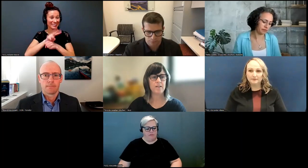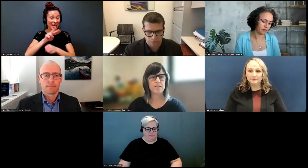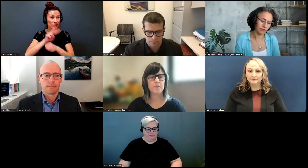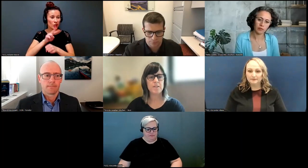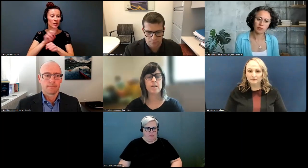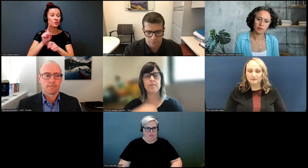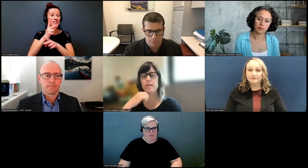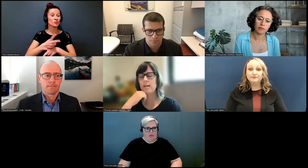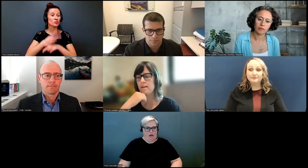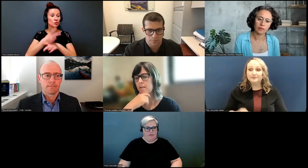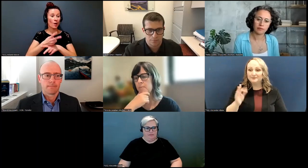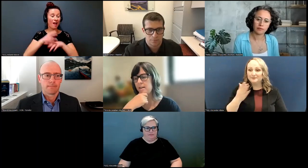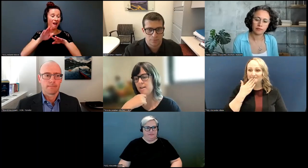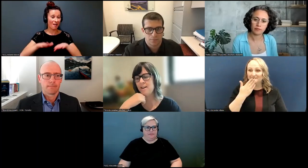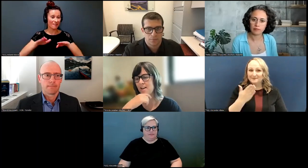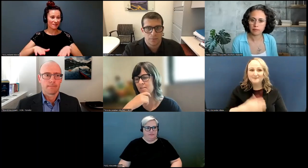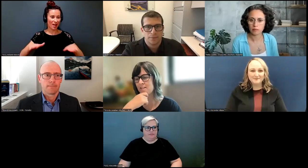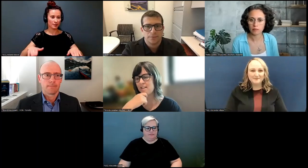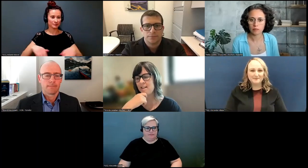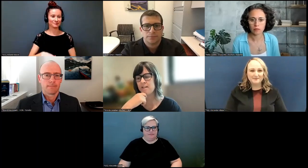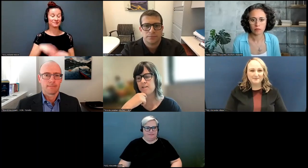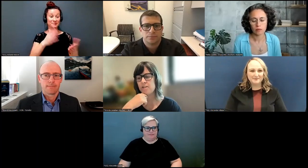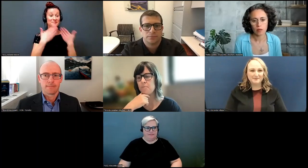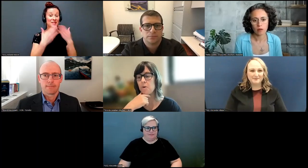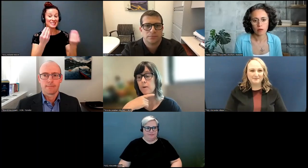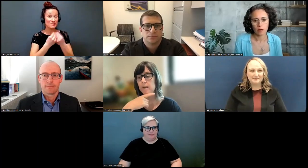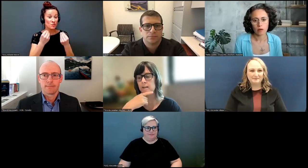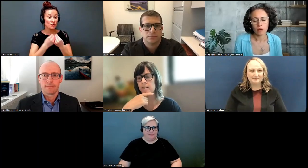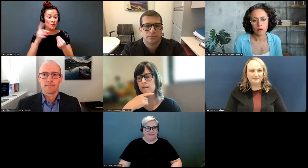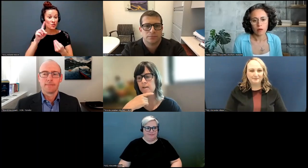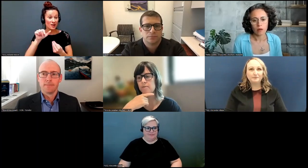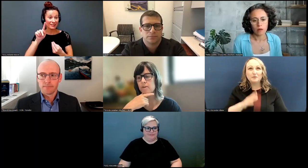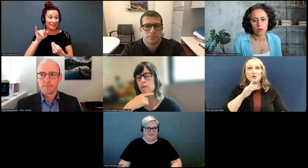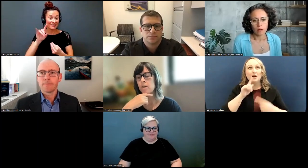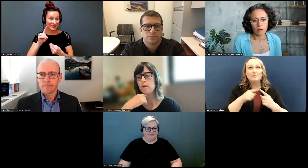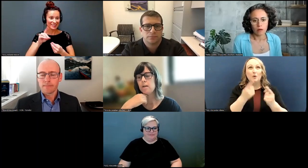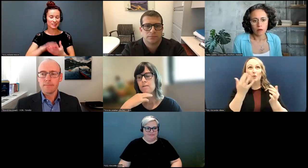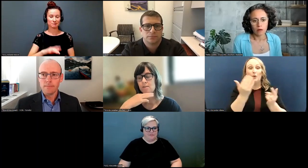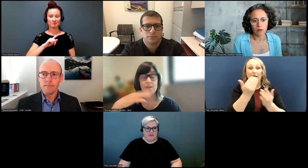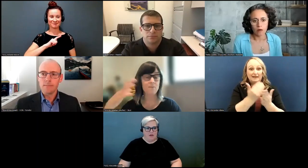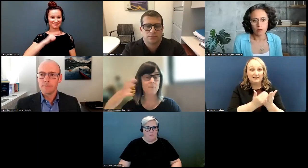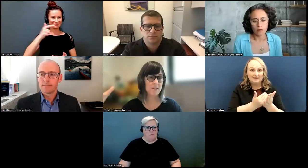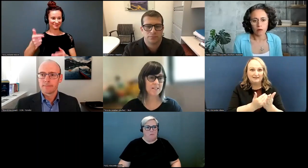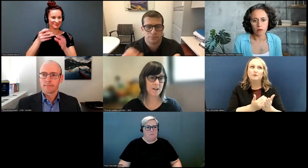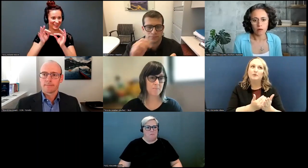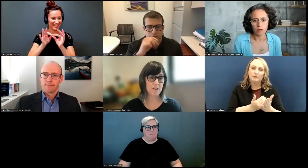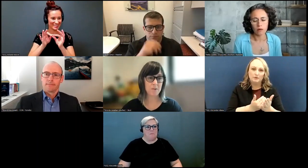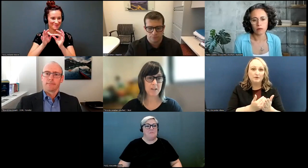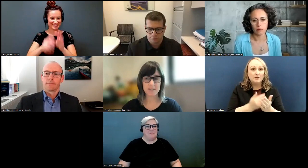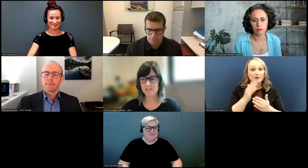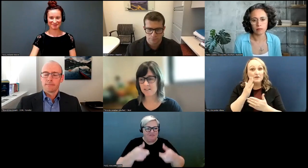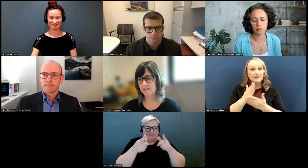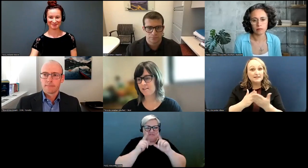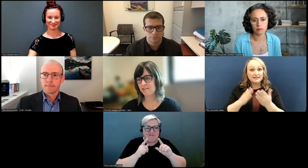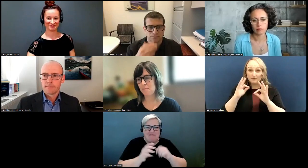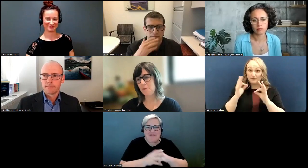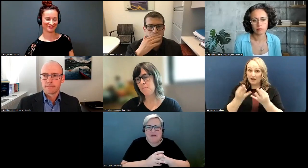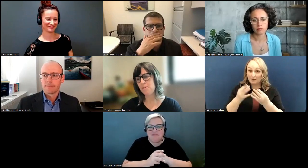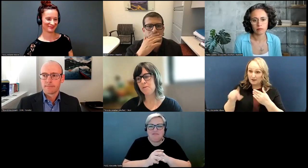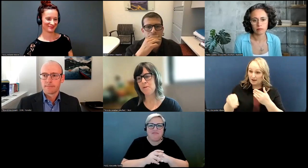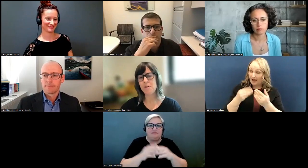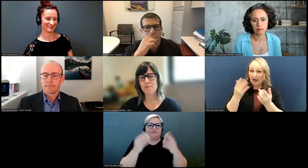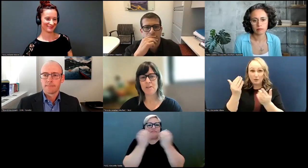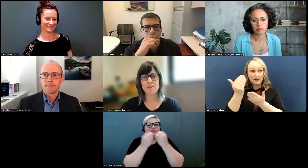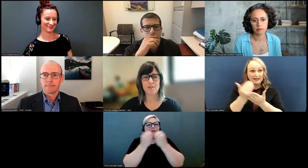Thank you so much, David. Yeah, I was just thinking as you're talking about wait lists, I know for some families, being waitlisted it might